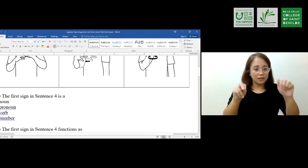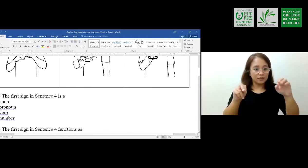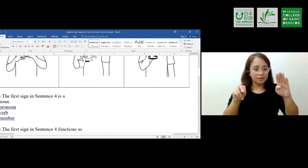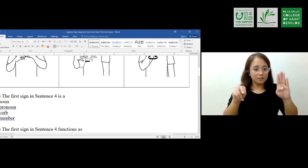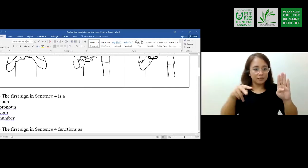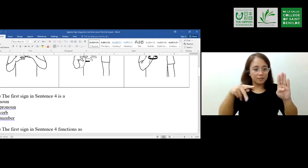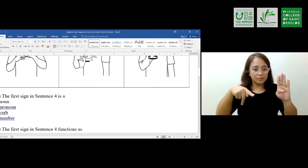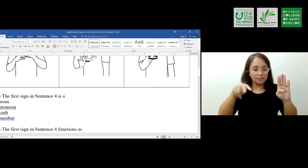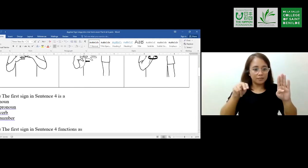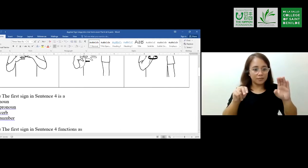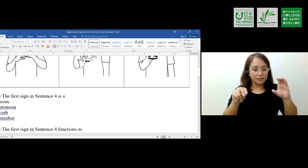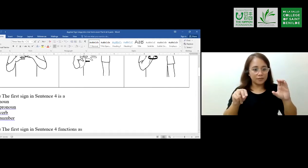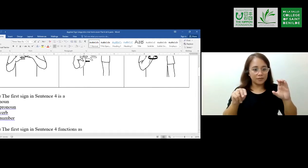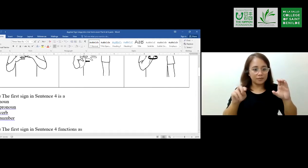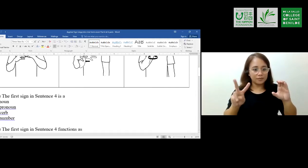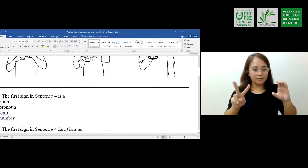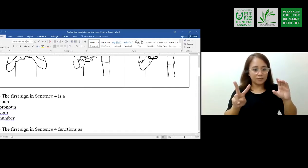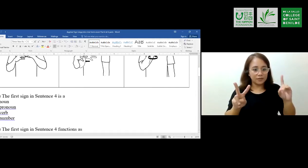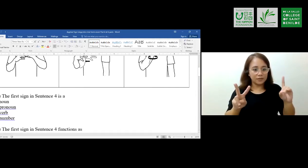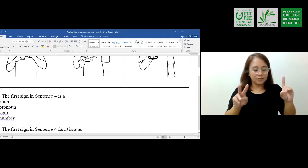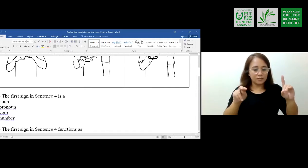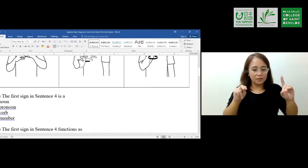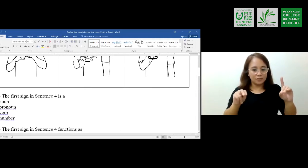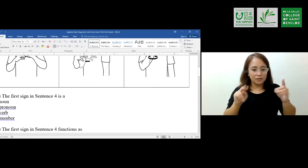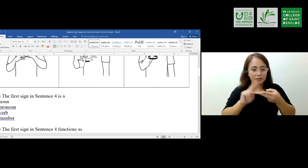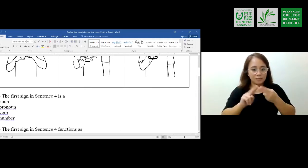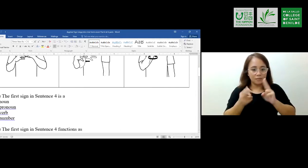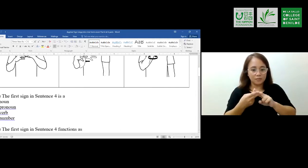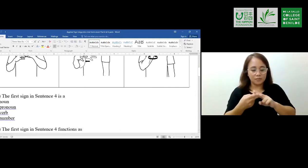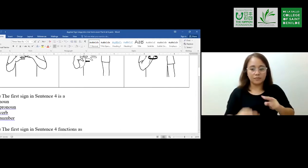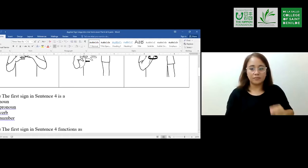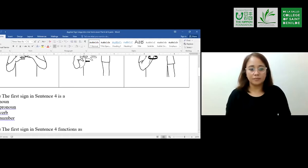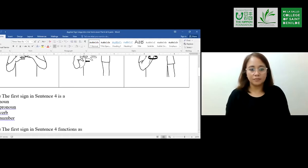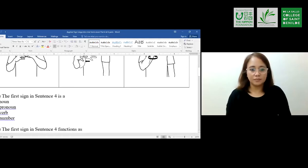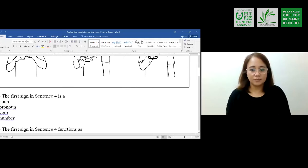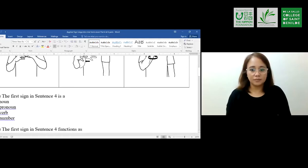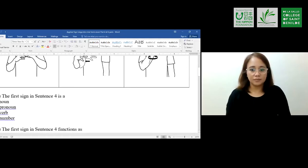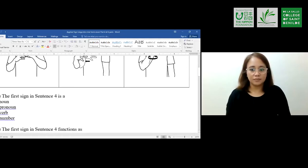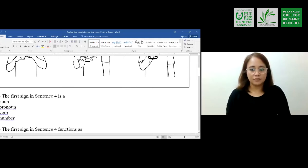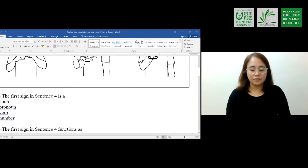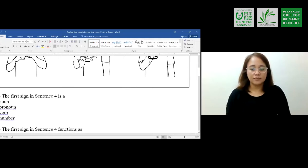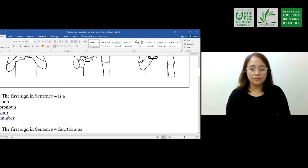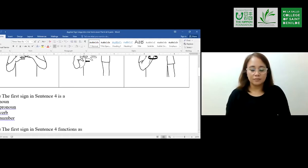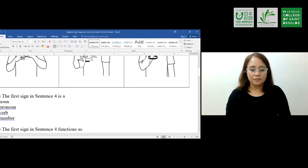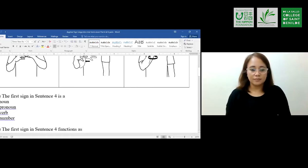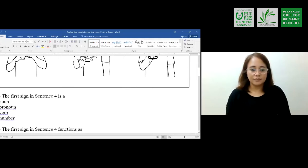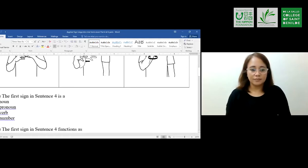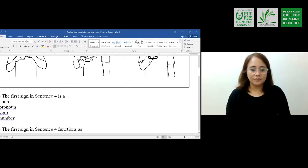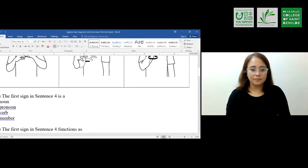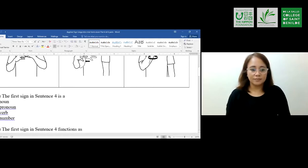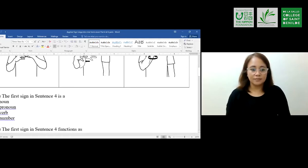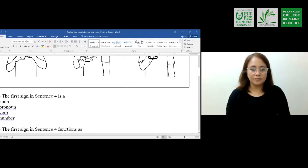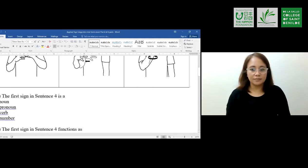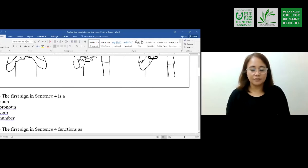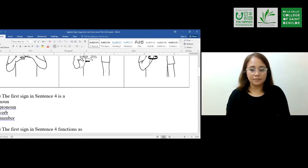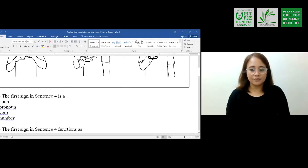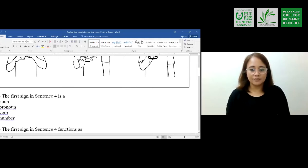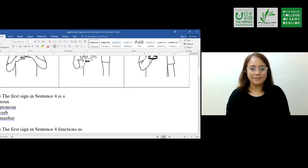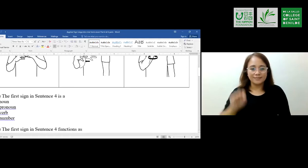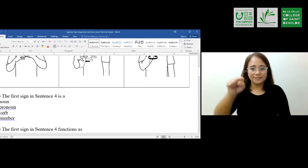verb, D, a number. I see A's. Yes. The